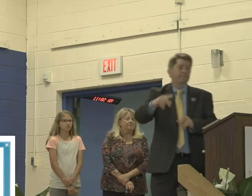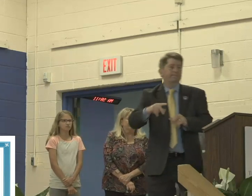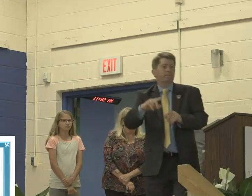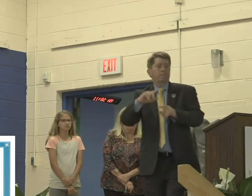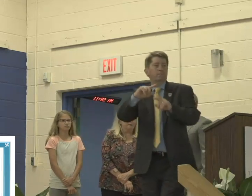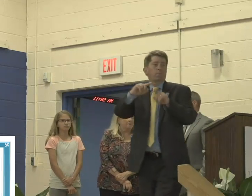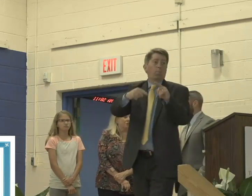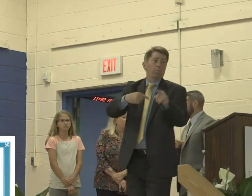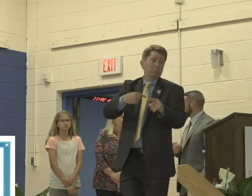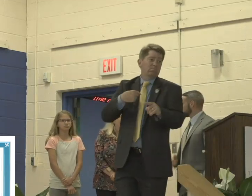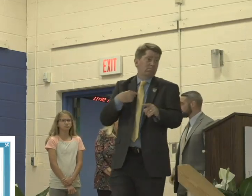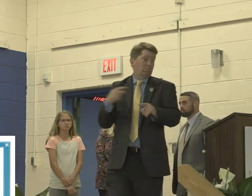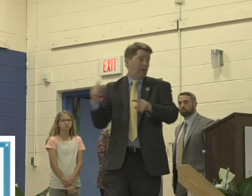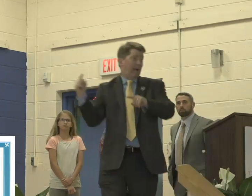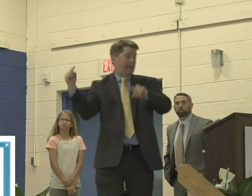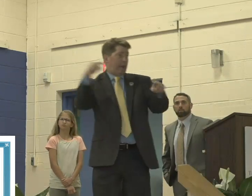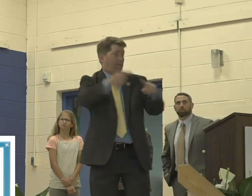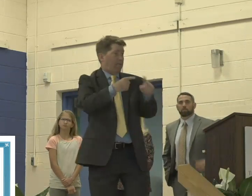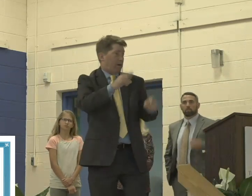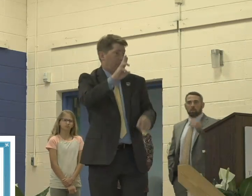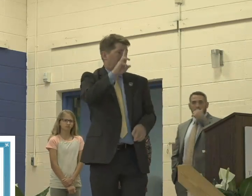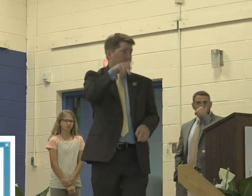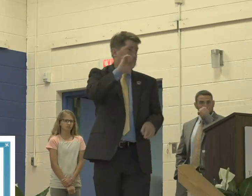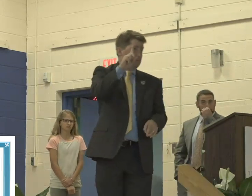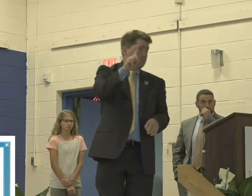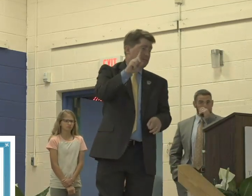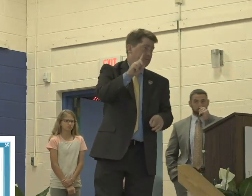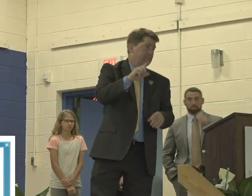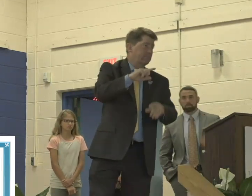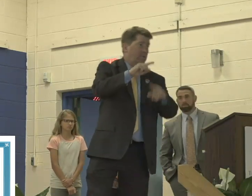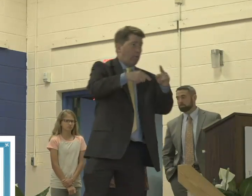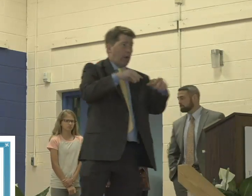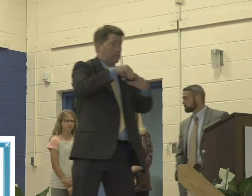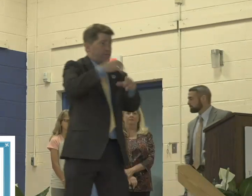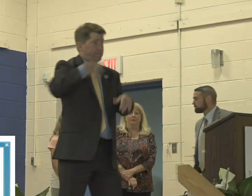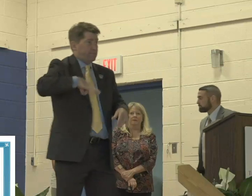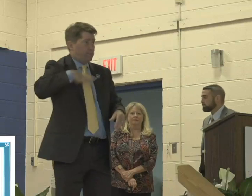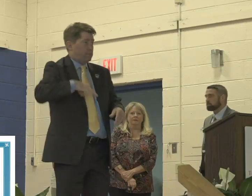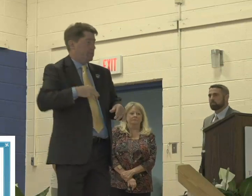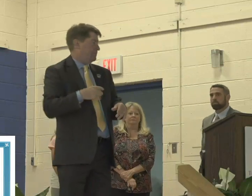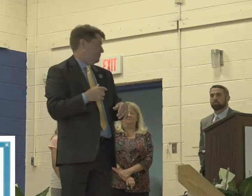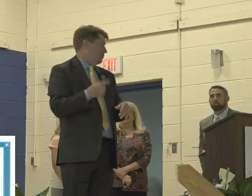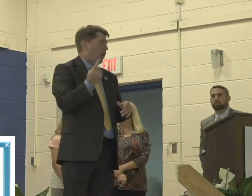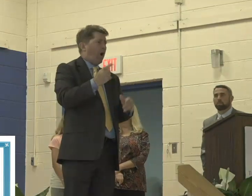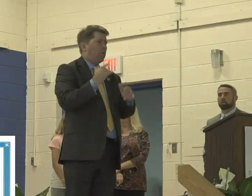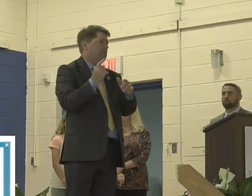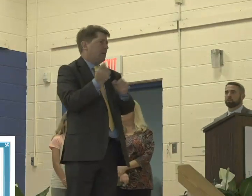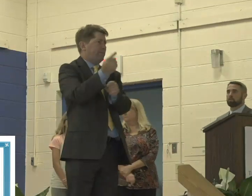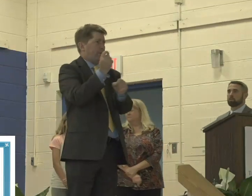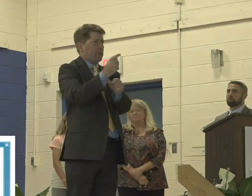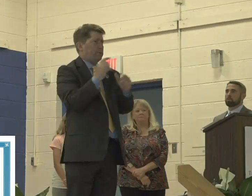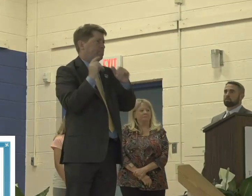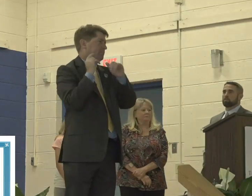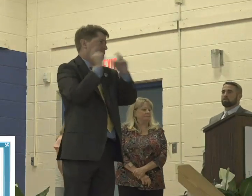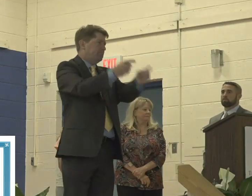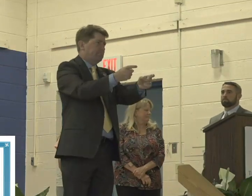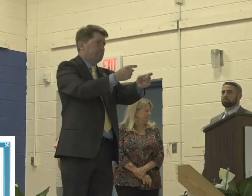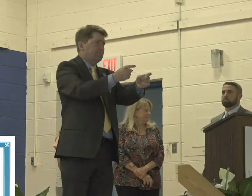Okay. So when I came from the Western Pennsylvania School for the Deaf in Pittsburgh, every year